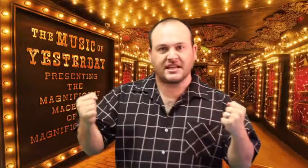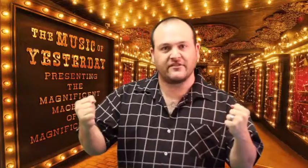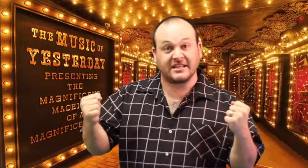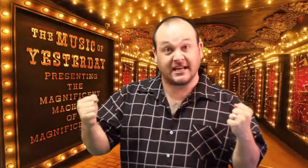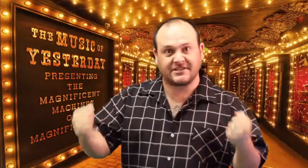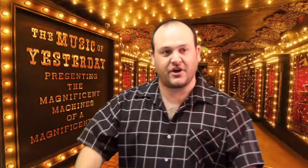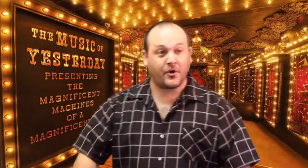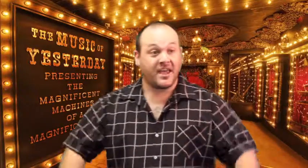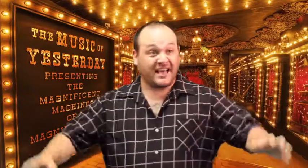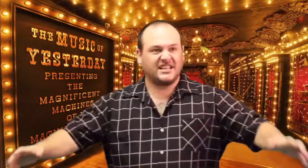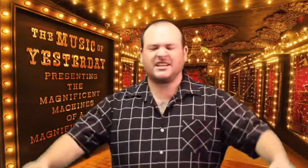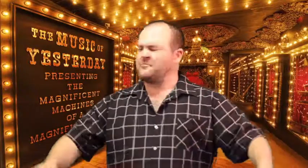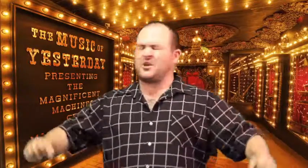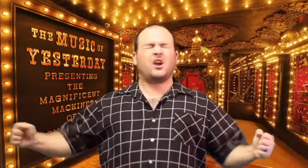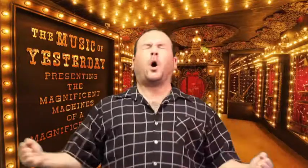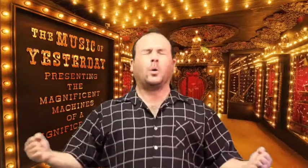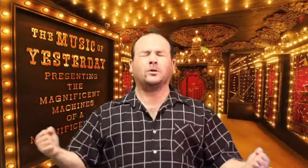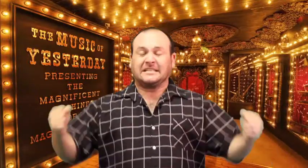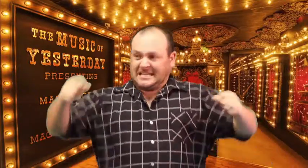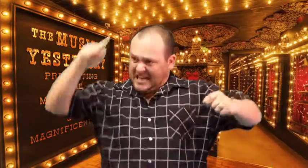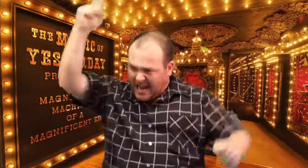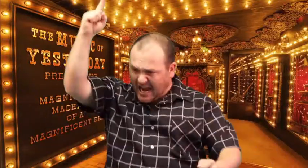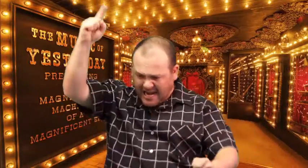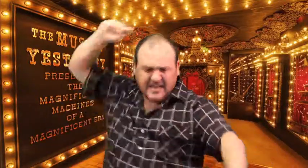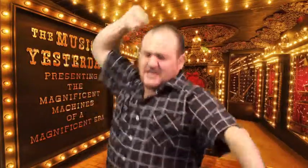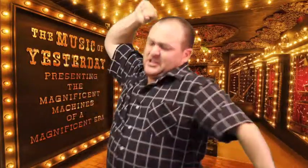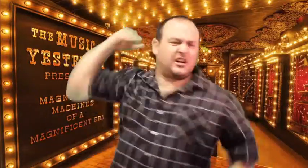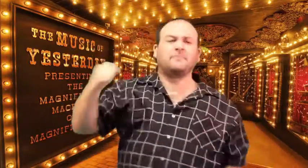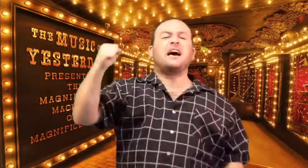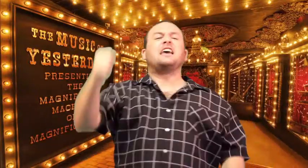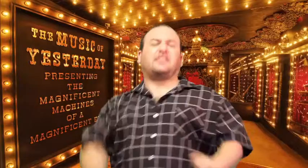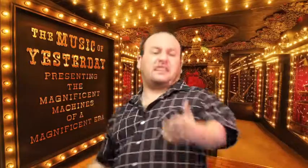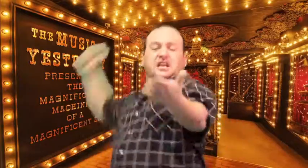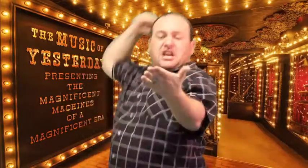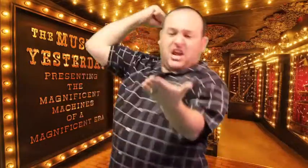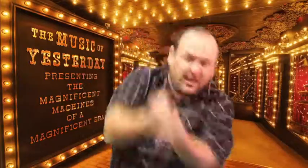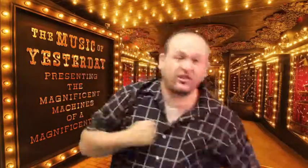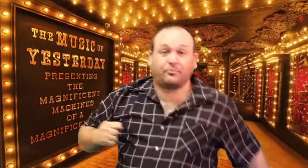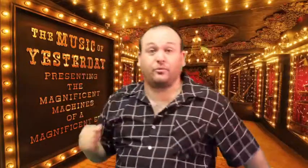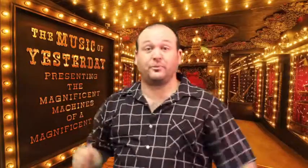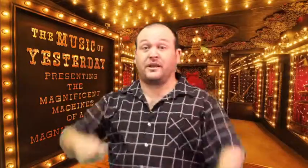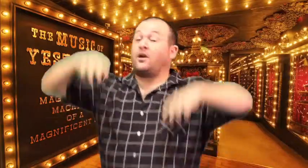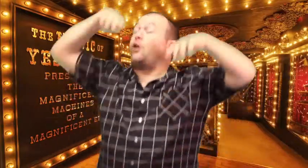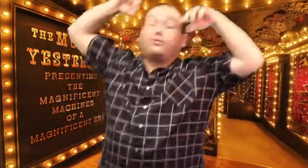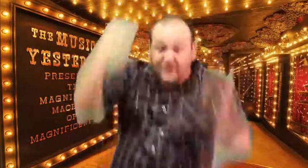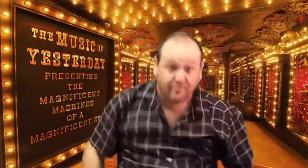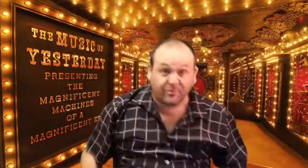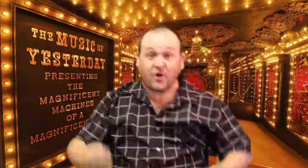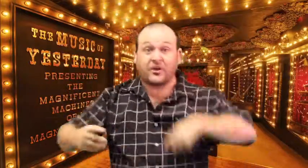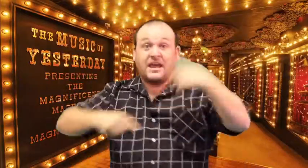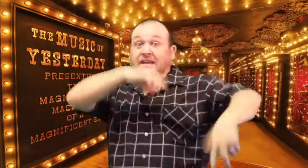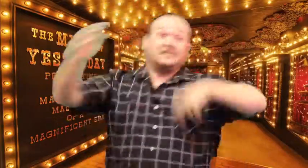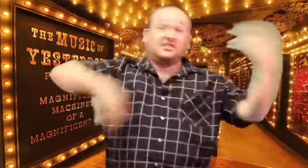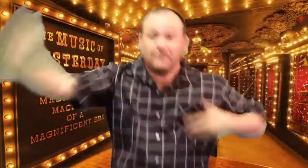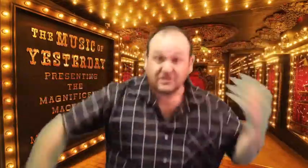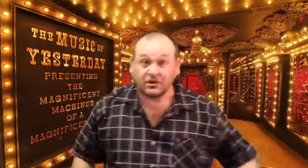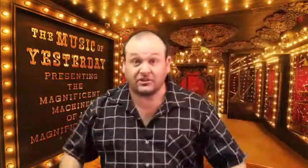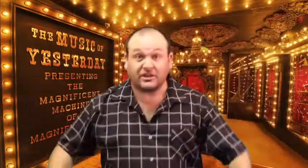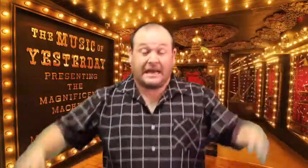give it gusto. And he said, "Behold, I cometh," and he hit the pulpit, and the whole thing broke, and he somersaulted, and he